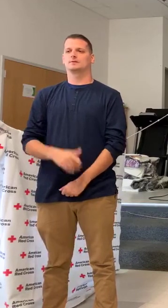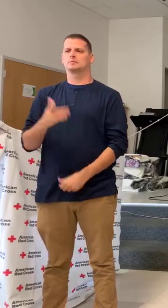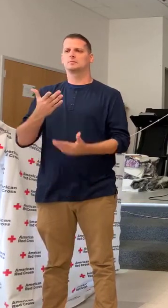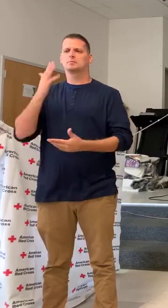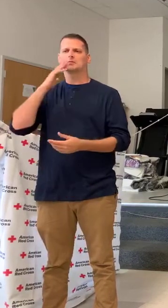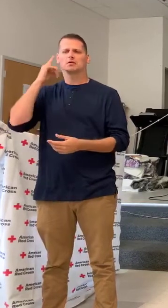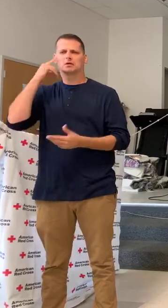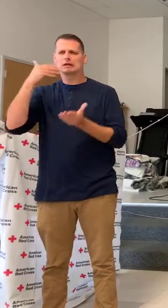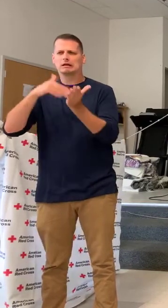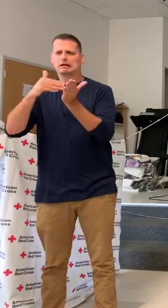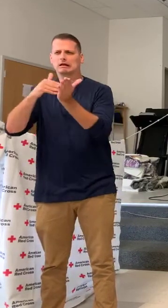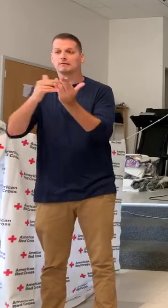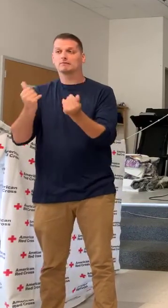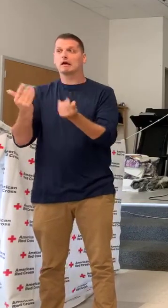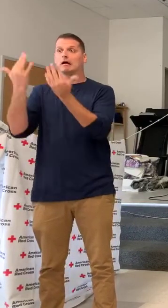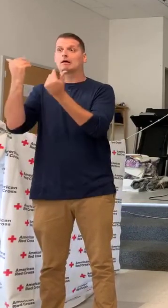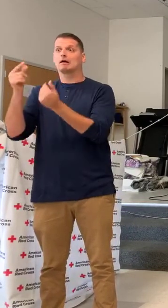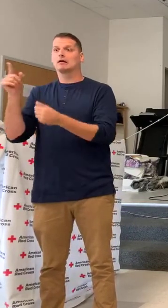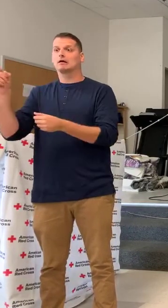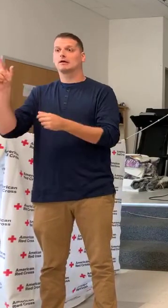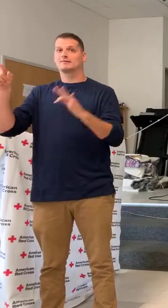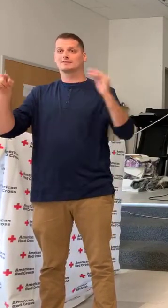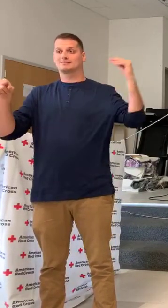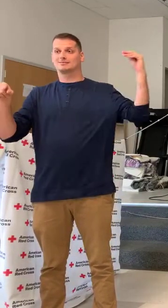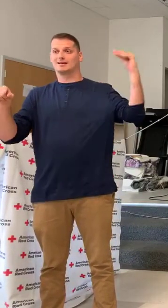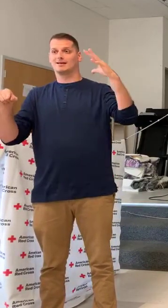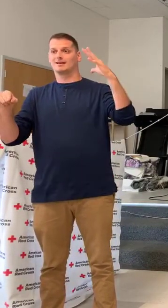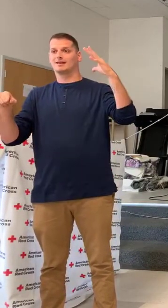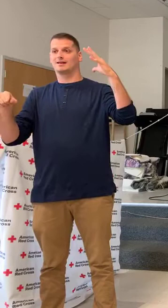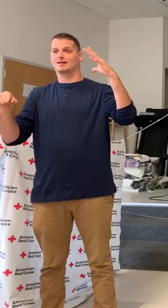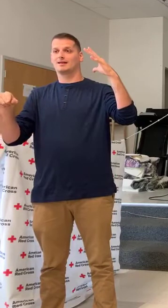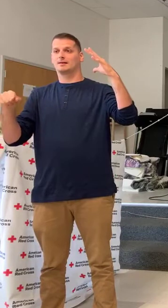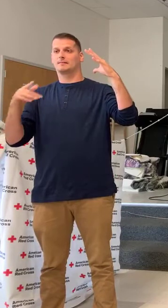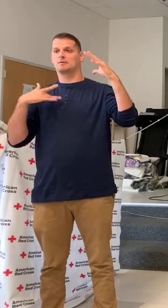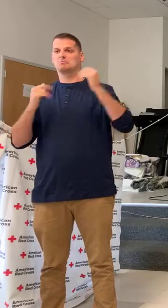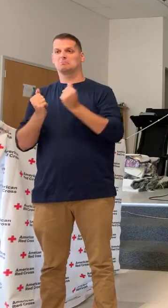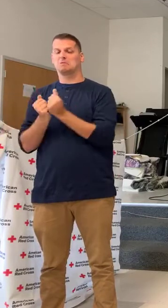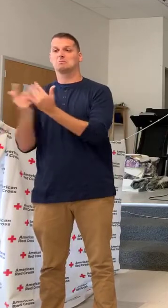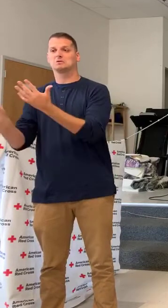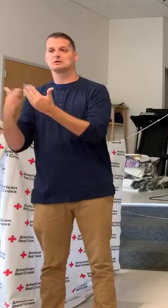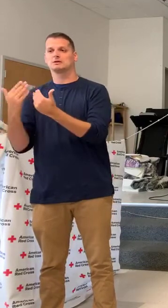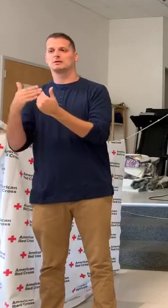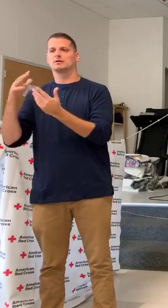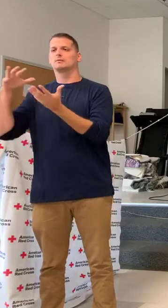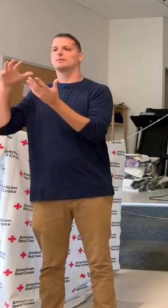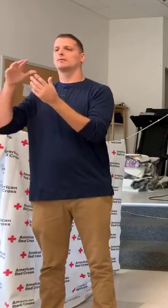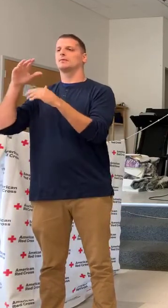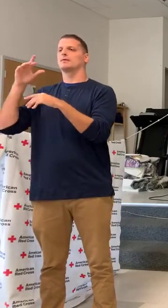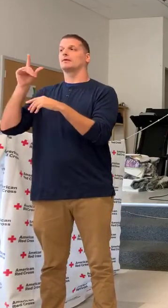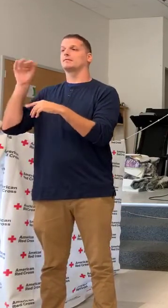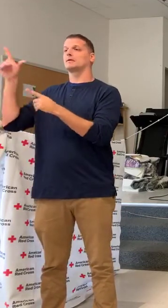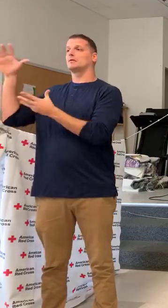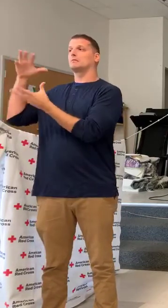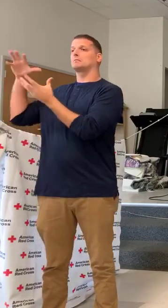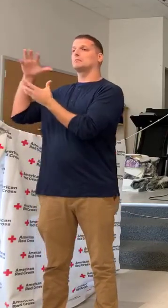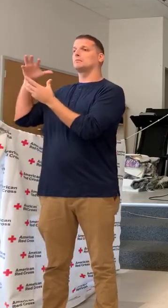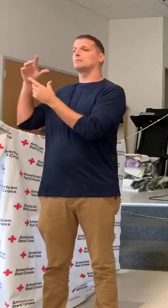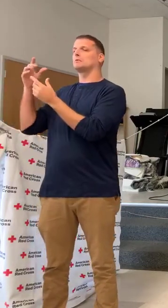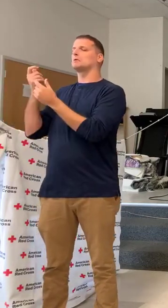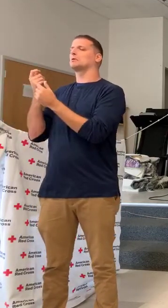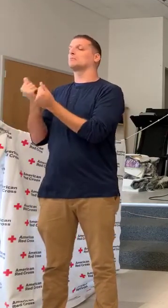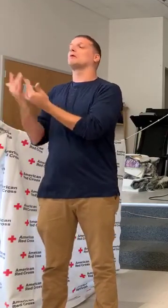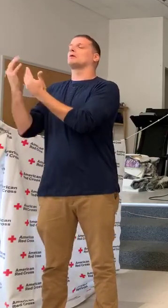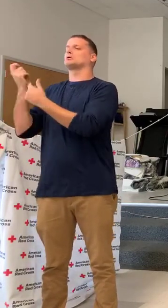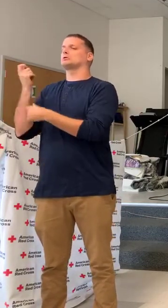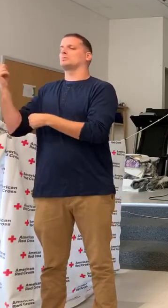and unshaded. It does make a difference whether or not you're getting direct sunlight on those fuels. And that cloud cover is going to help us for today. Temperature is a